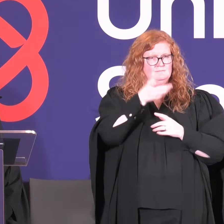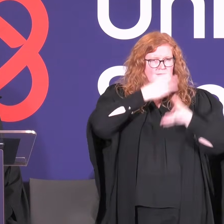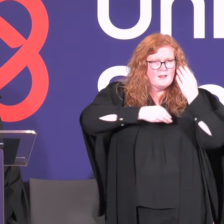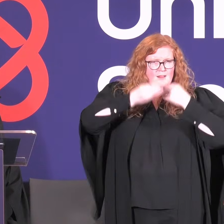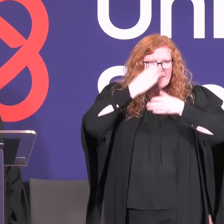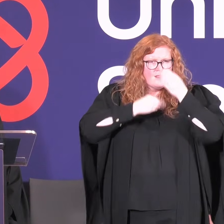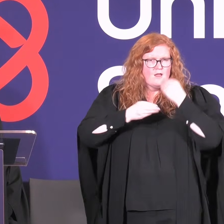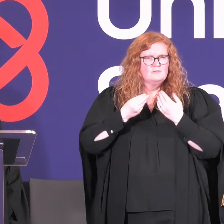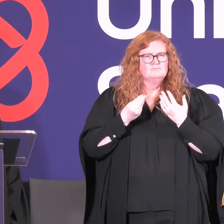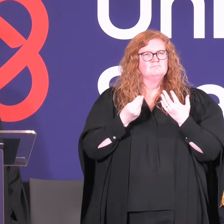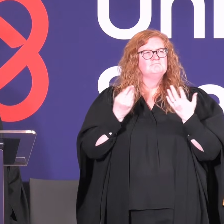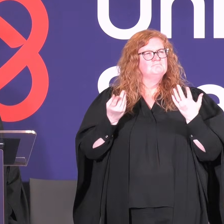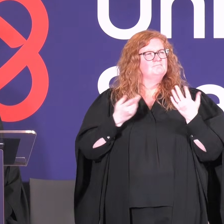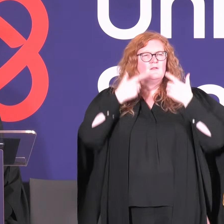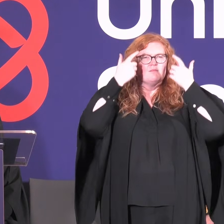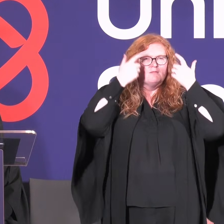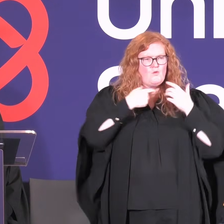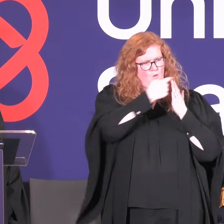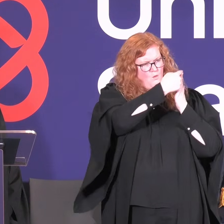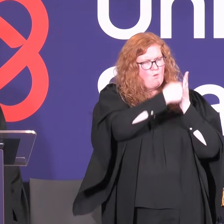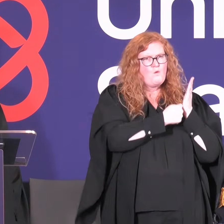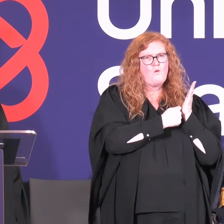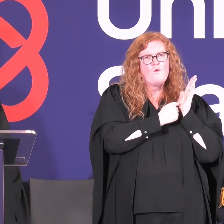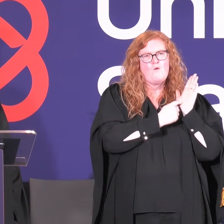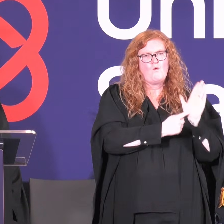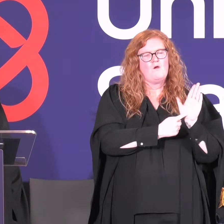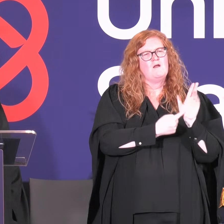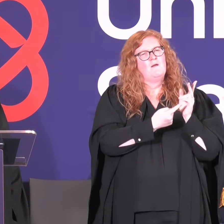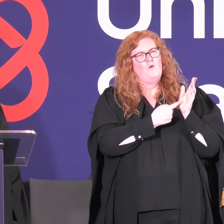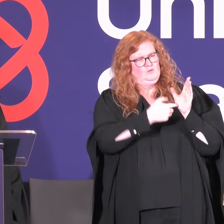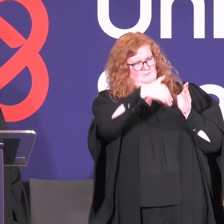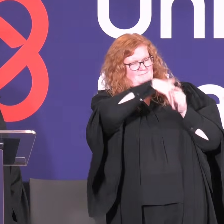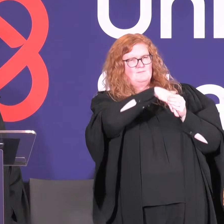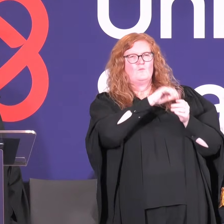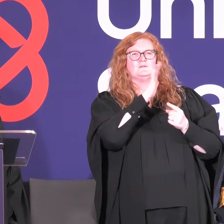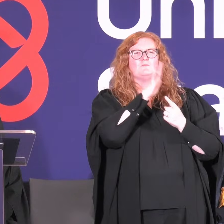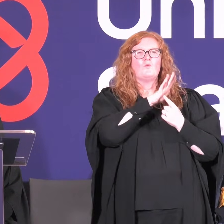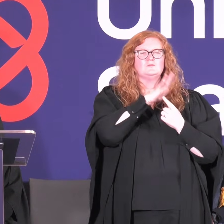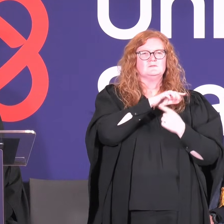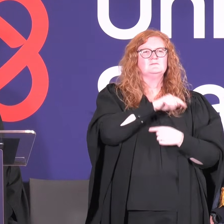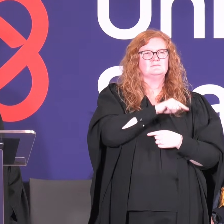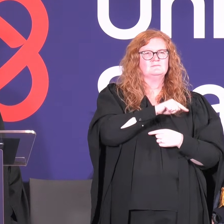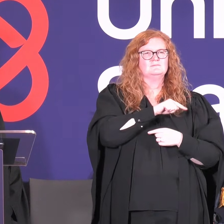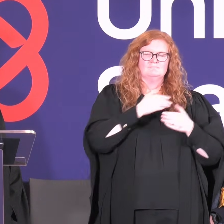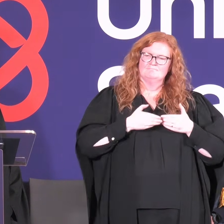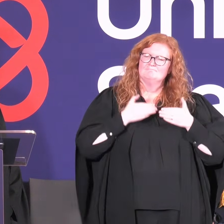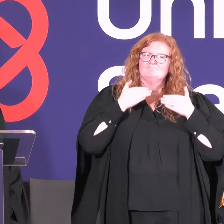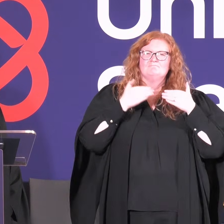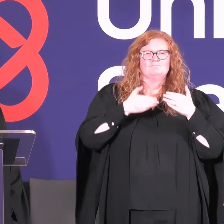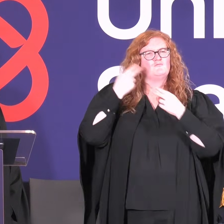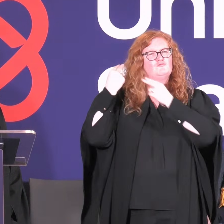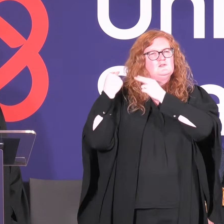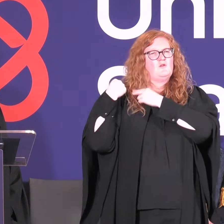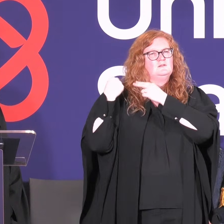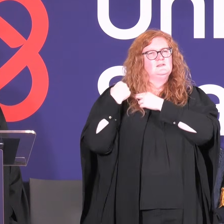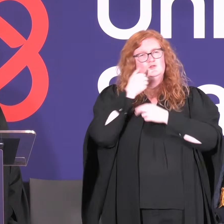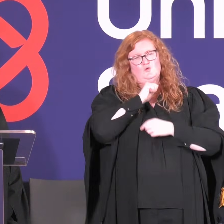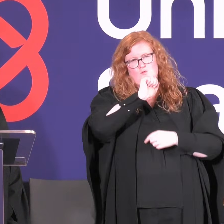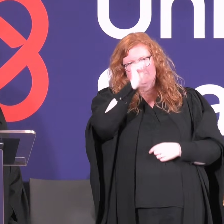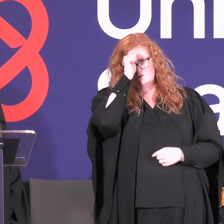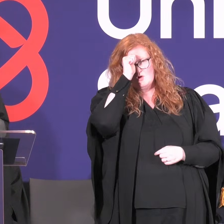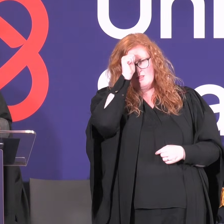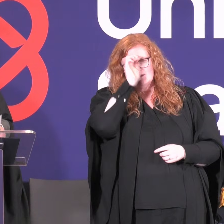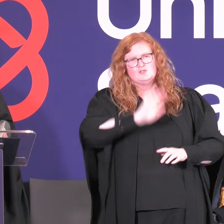not only the letter of the law, but the spirit of it, and you carry forward the responsibility to use your knowledge